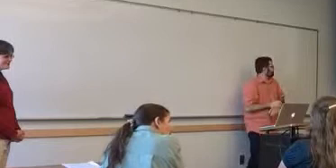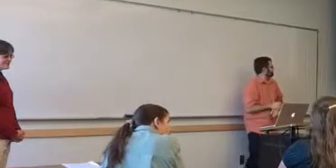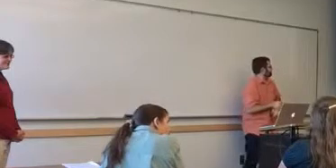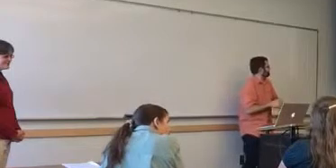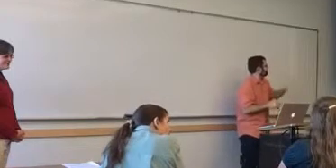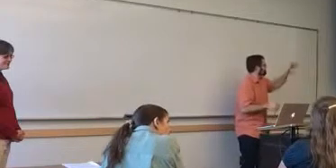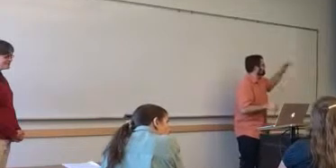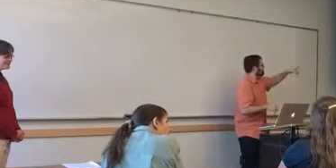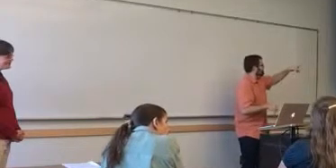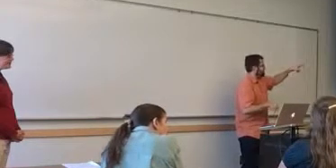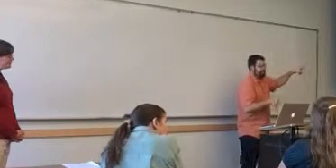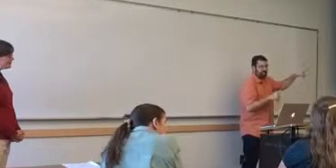this.